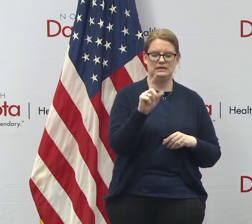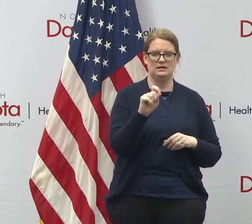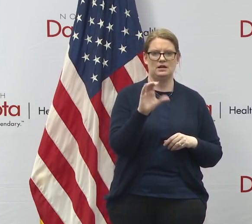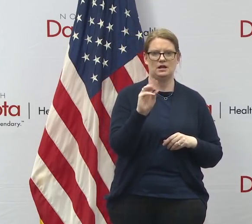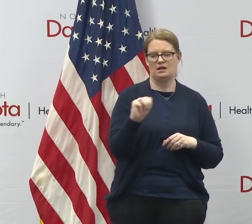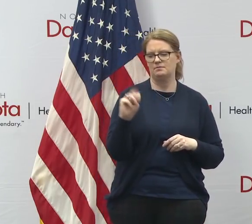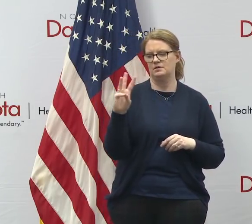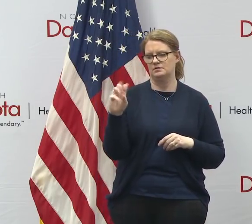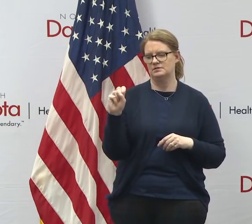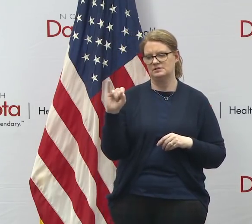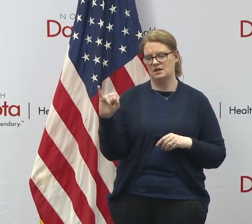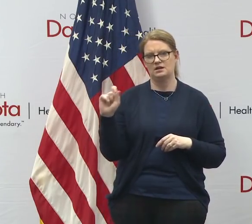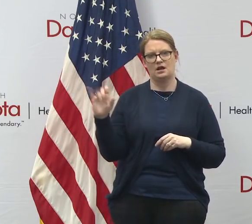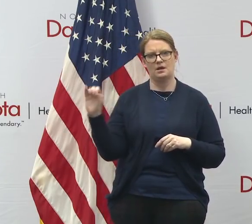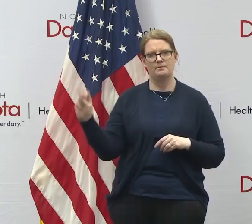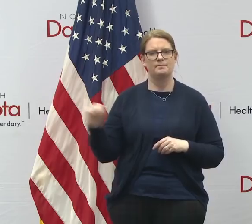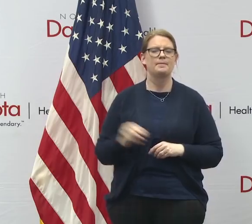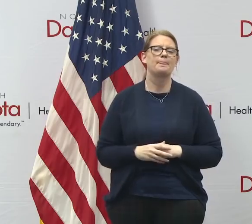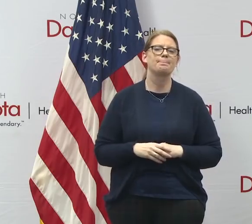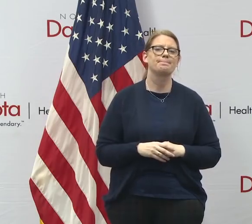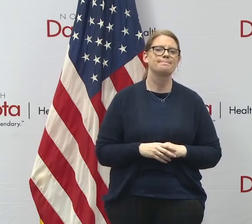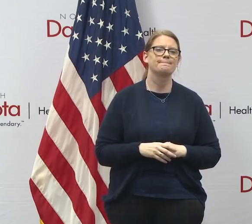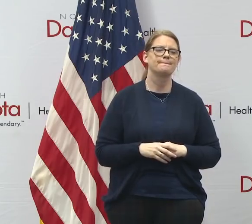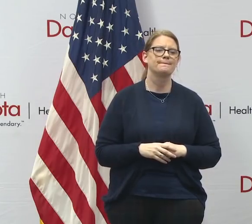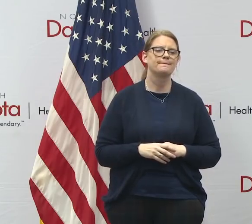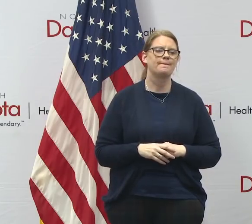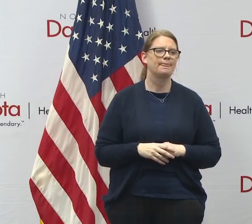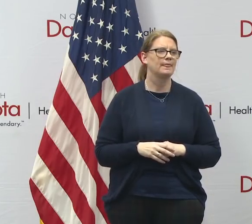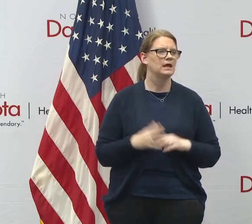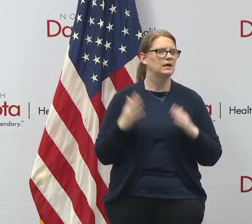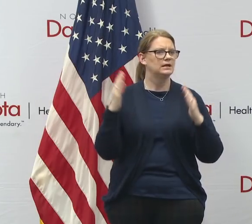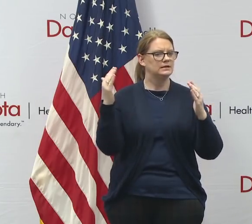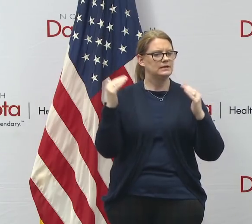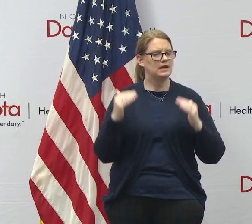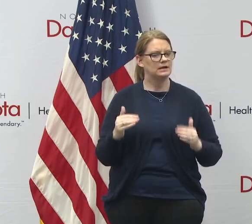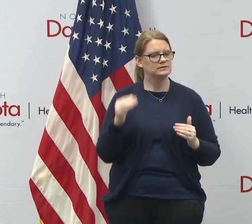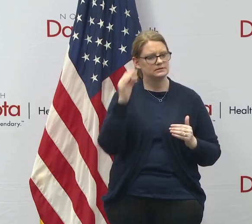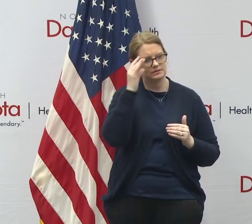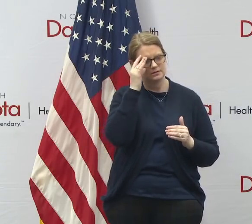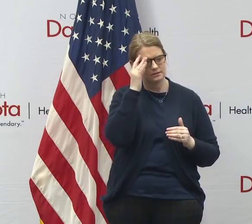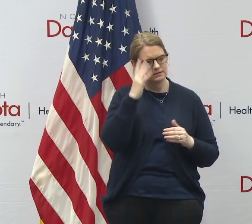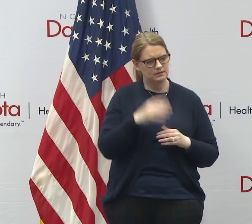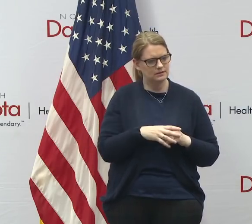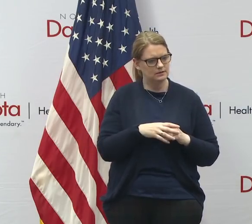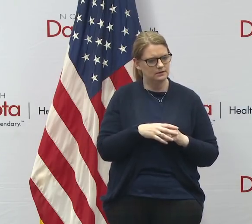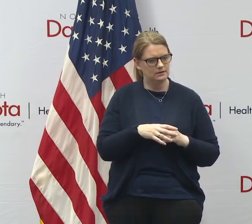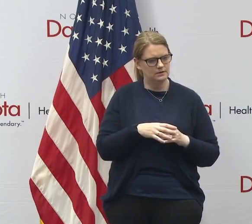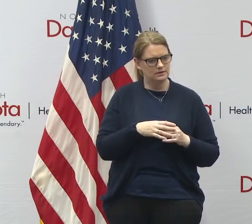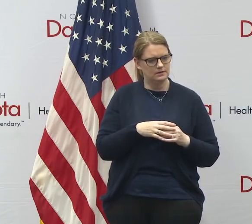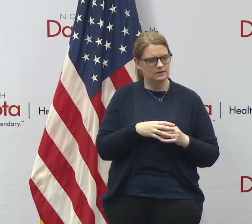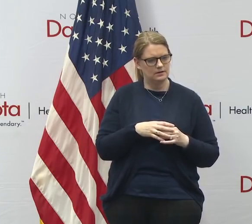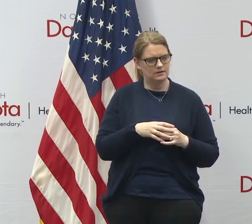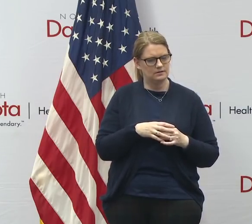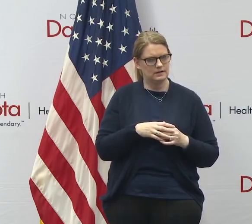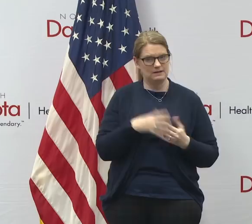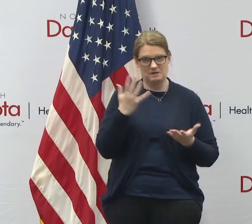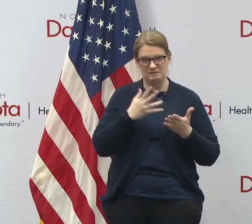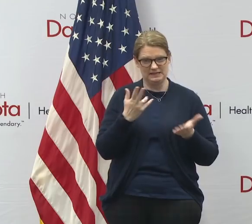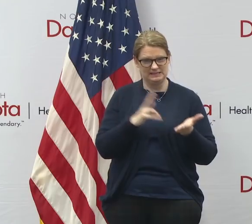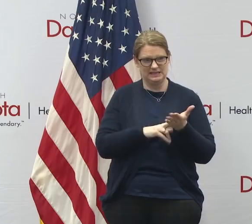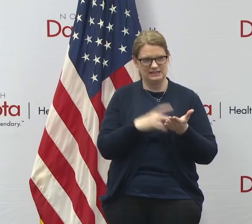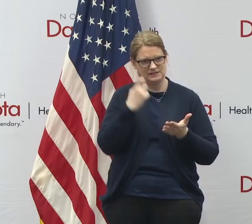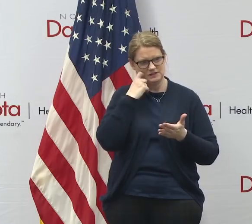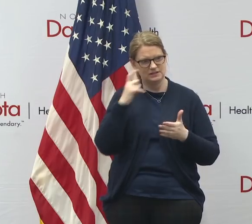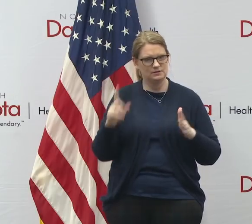workforcesafety.com. Next topic is I may have been signed as I was walking up here. I